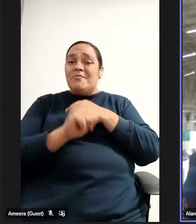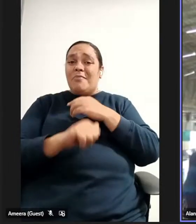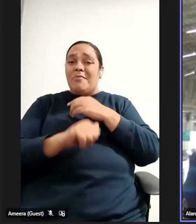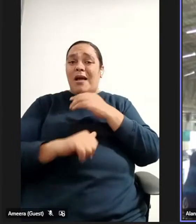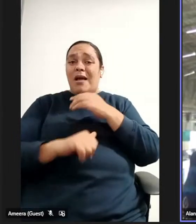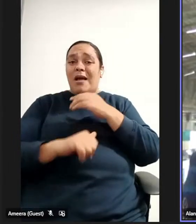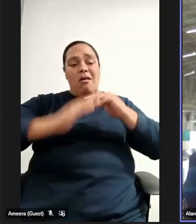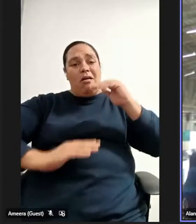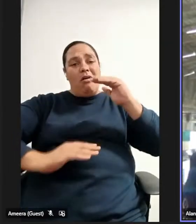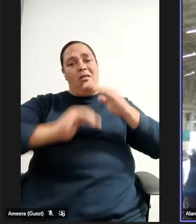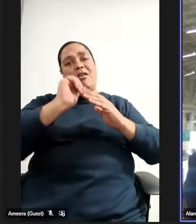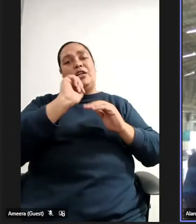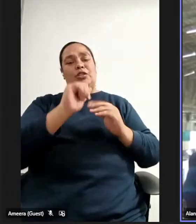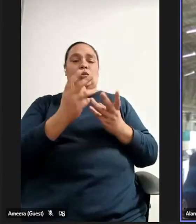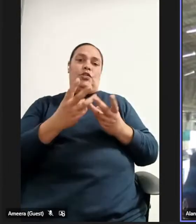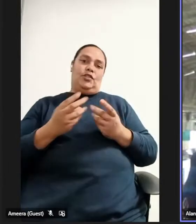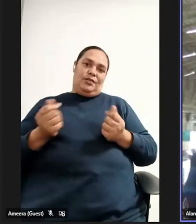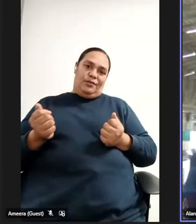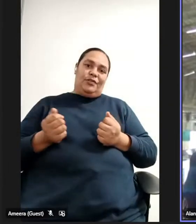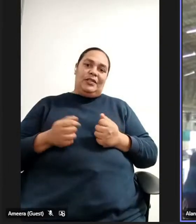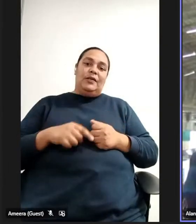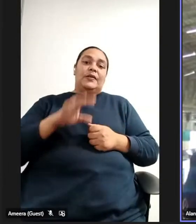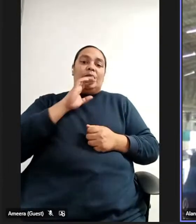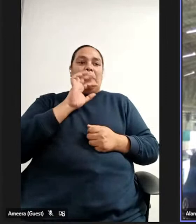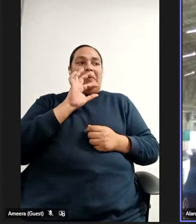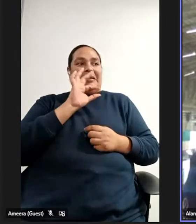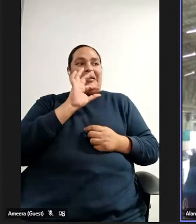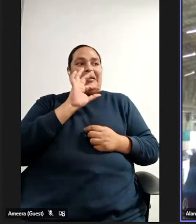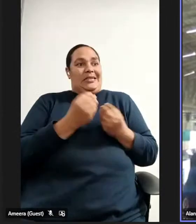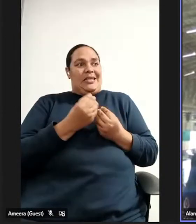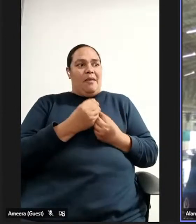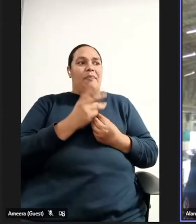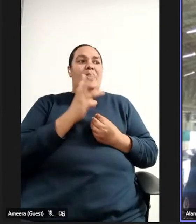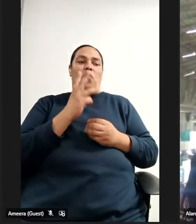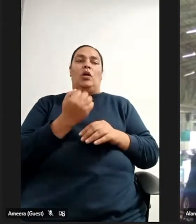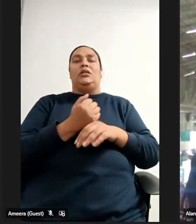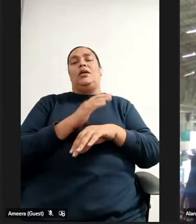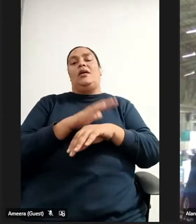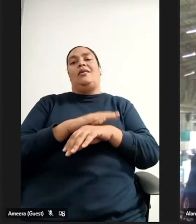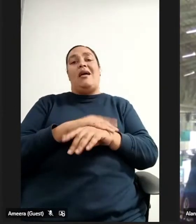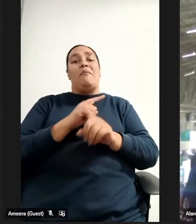So this is something that is going to take time, but there's a lot of money being invested.